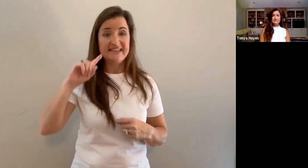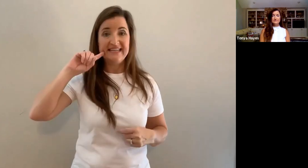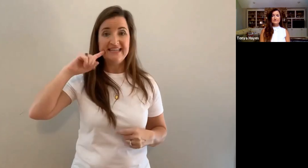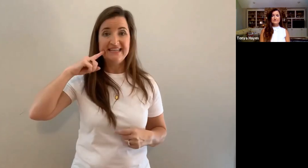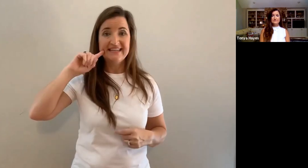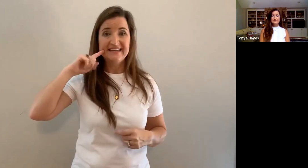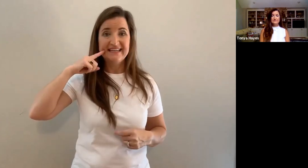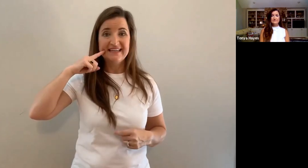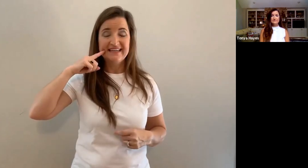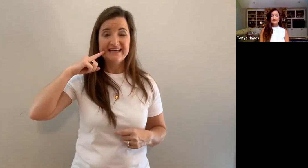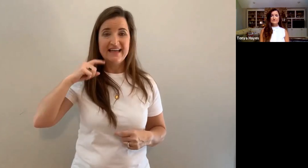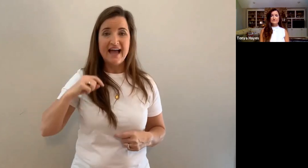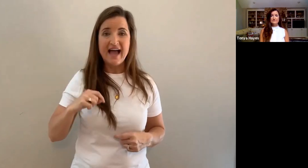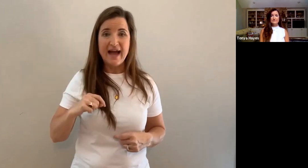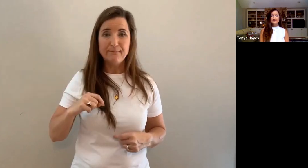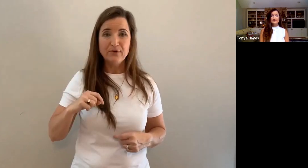candy,